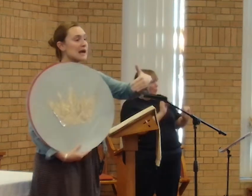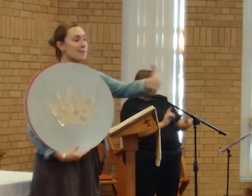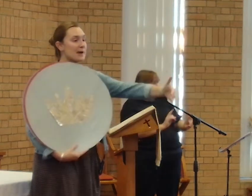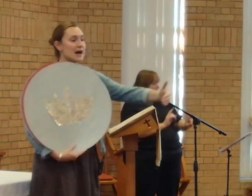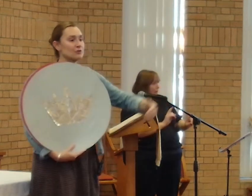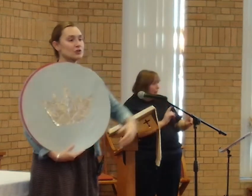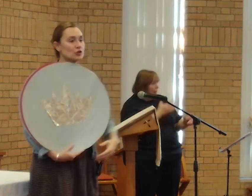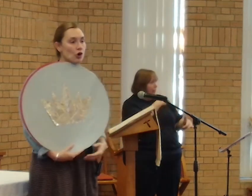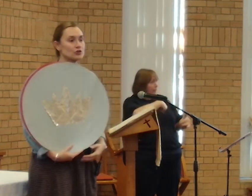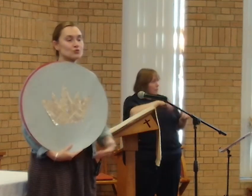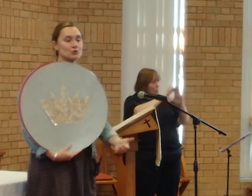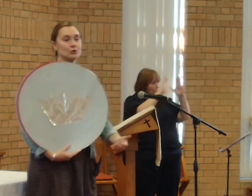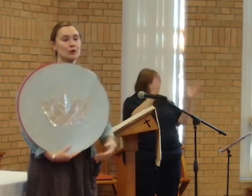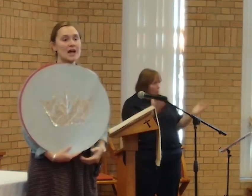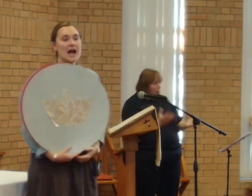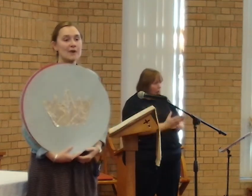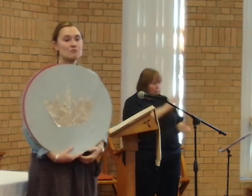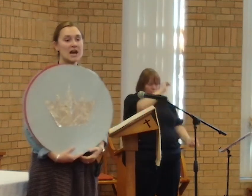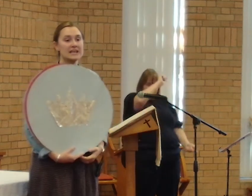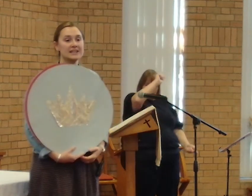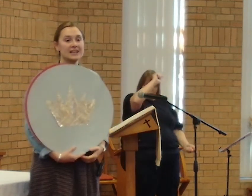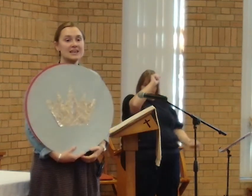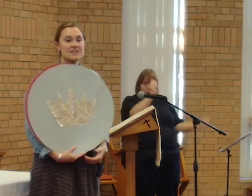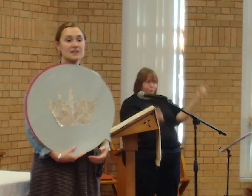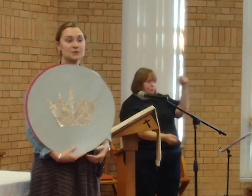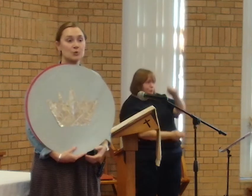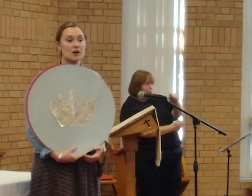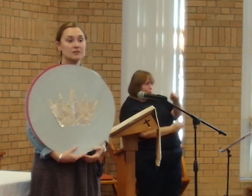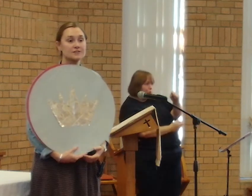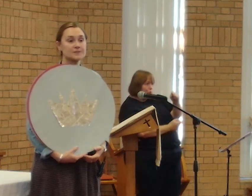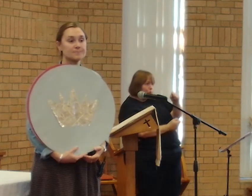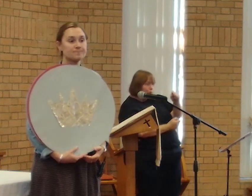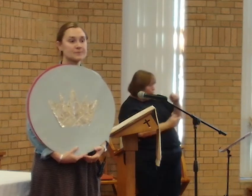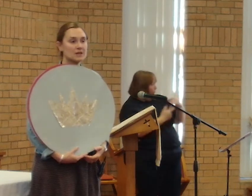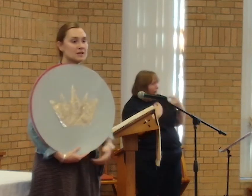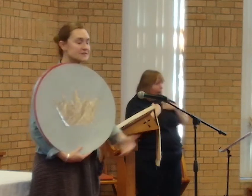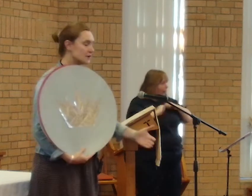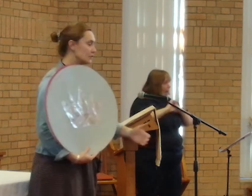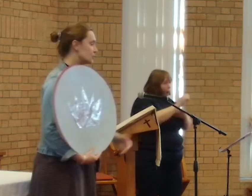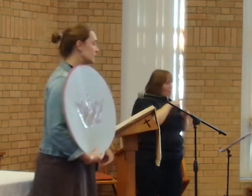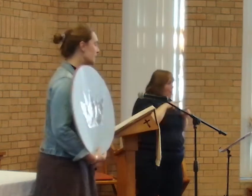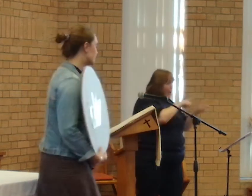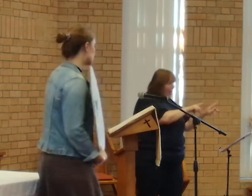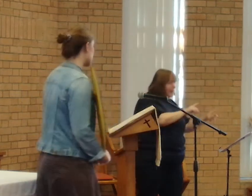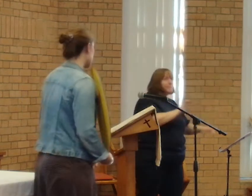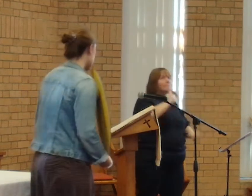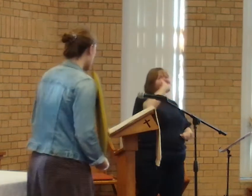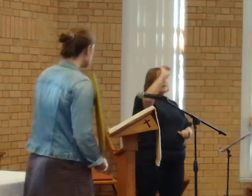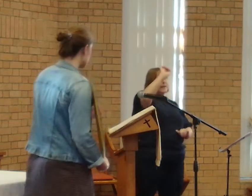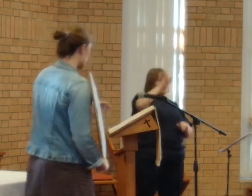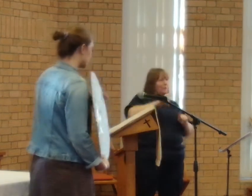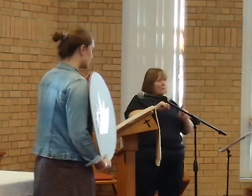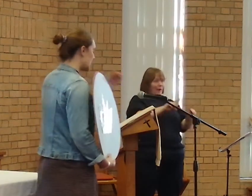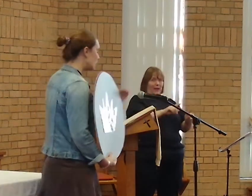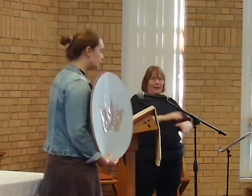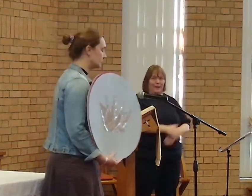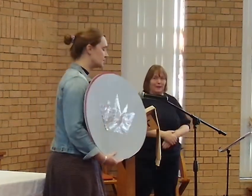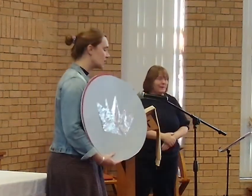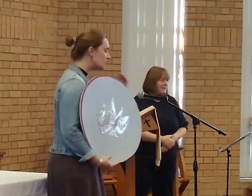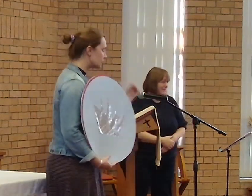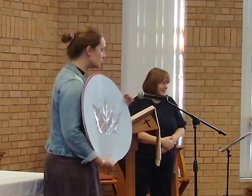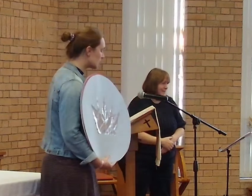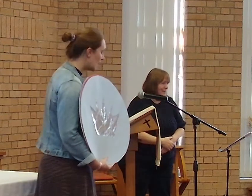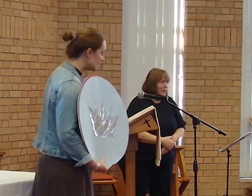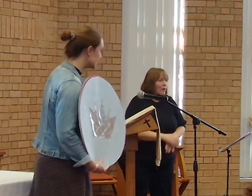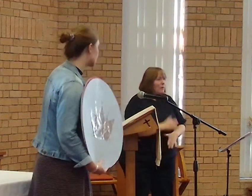to bring about God's rule and reign in this world. So, shall we get stuck in? I hope that that's just helpful